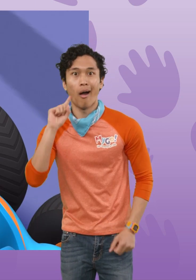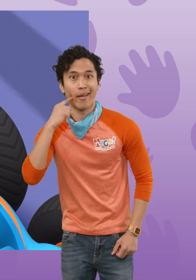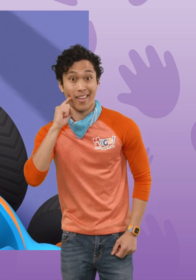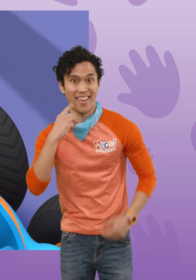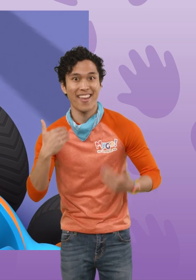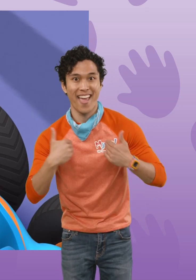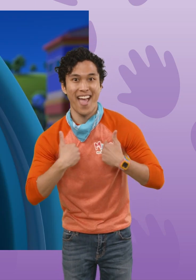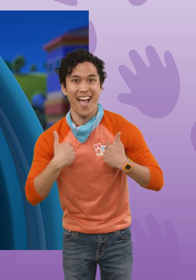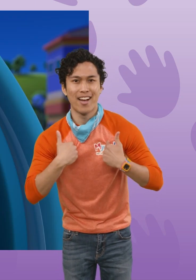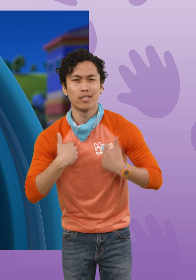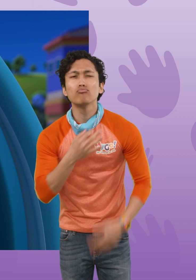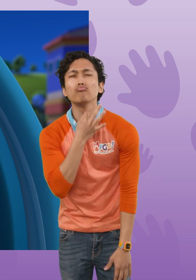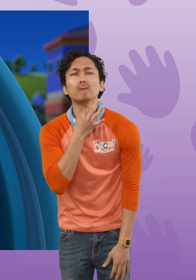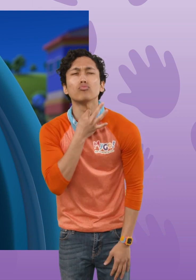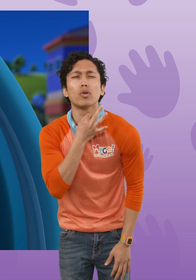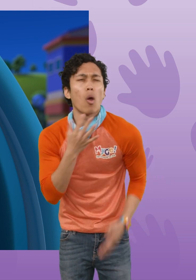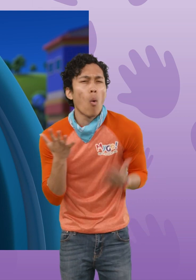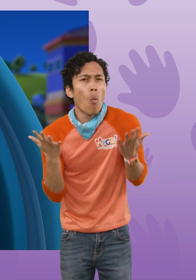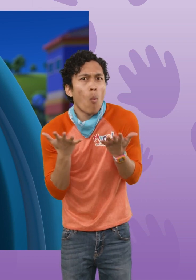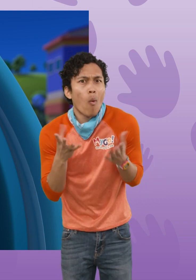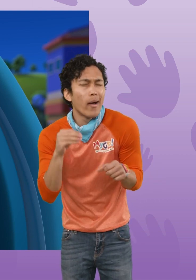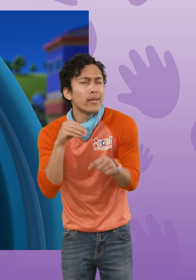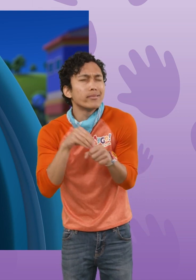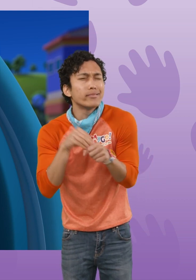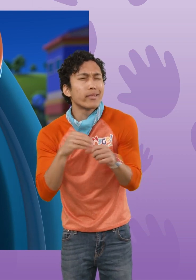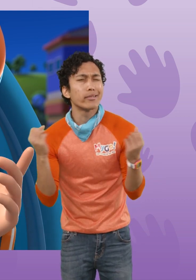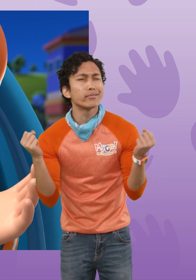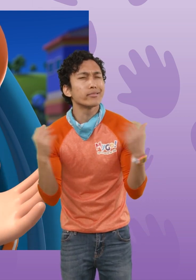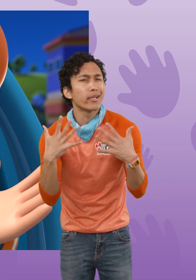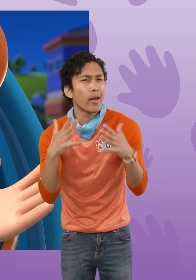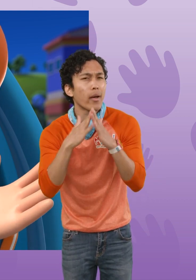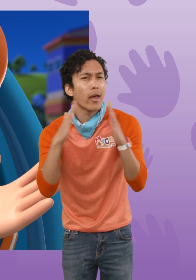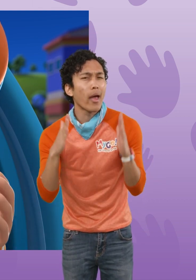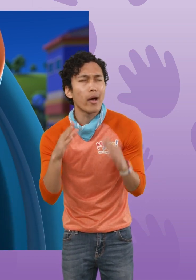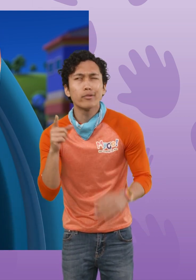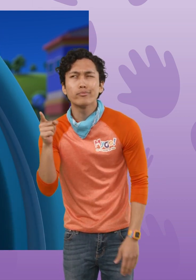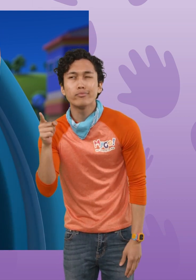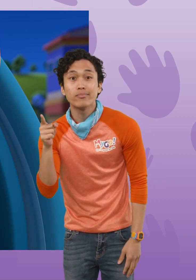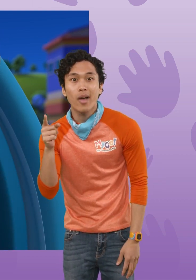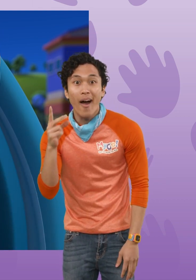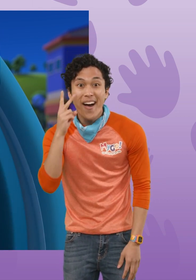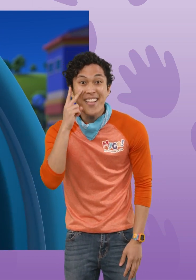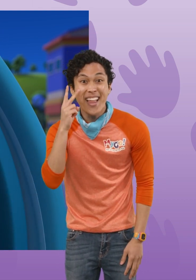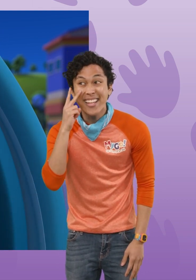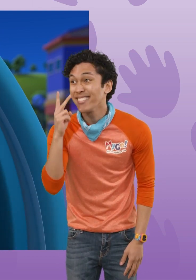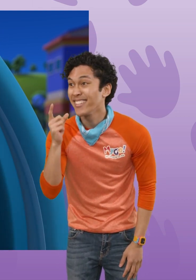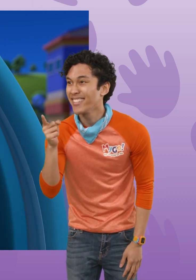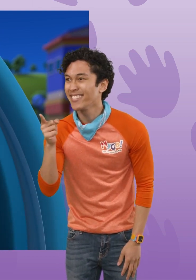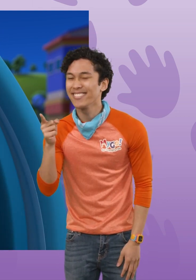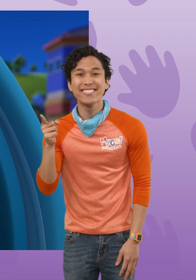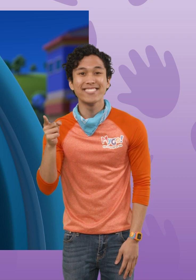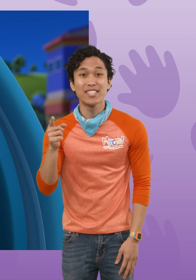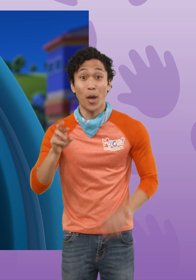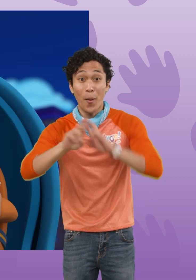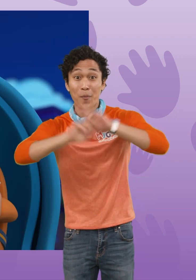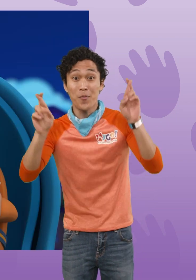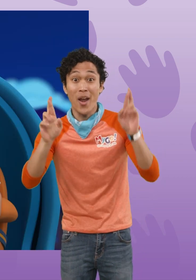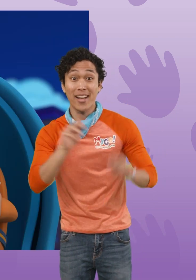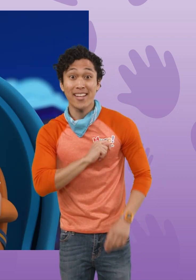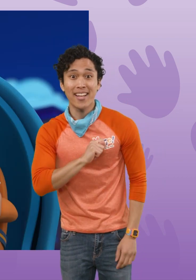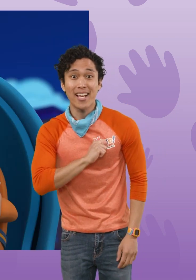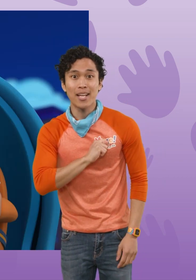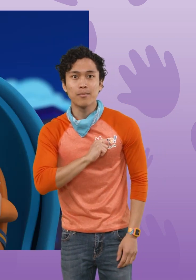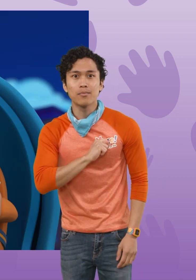treats inside. I wonder, what's inside a haunted house? Let's find out.